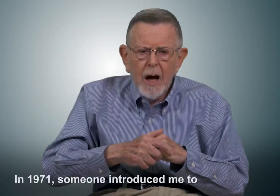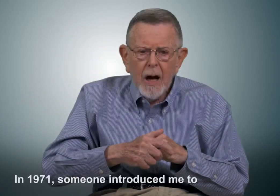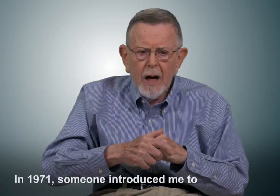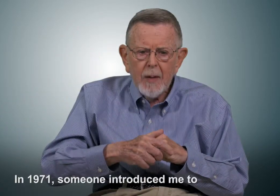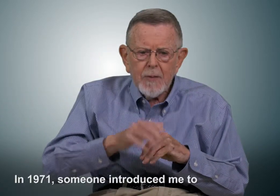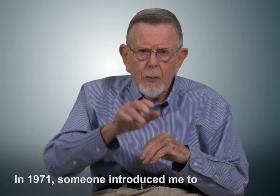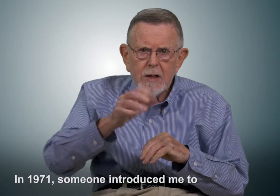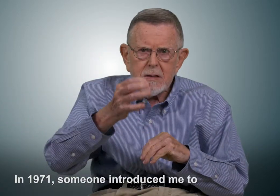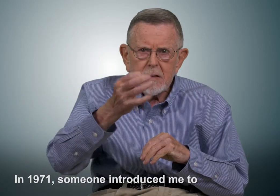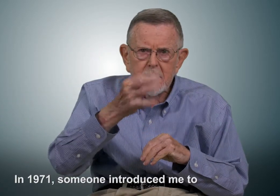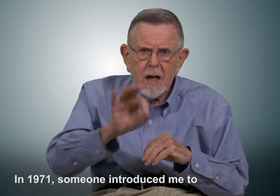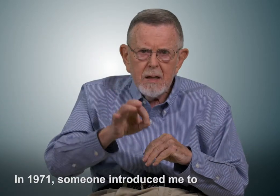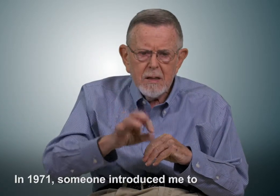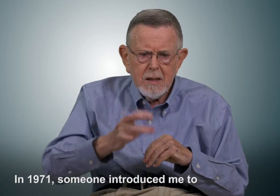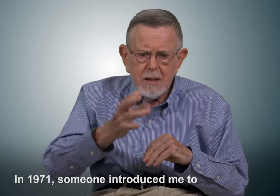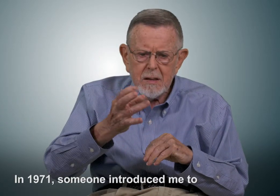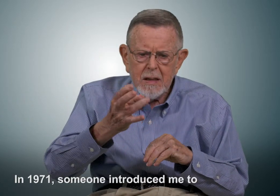It was 1971.